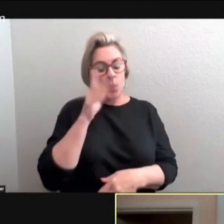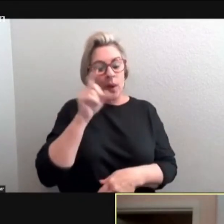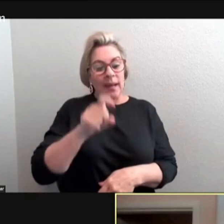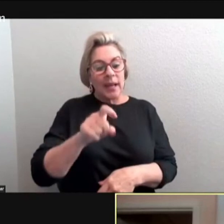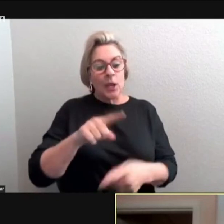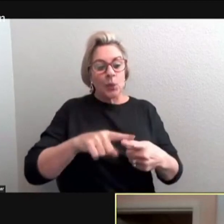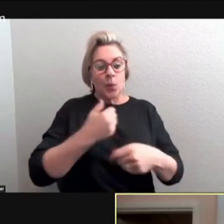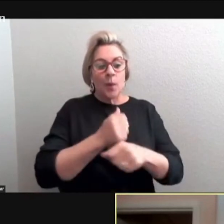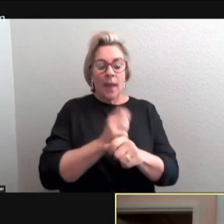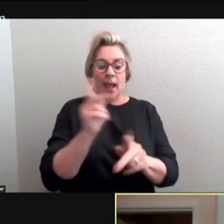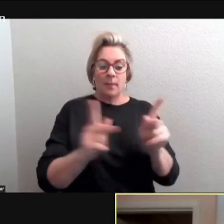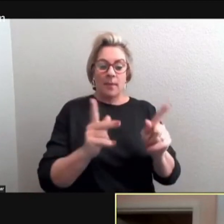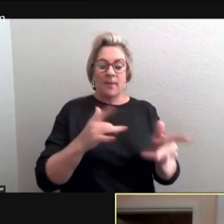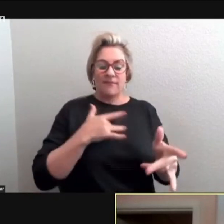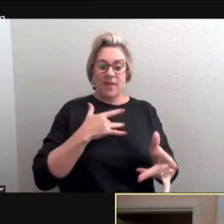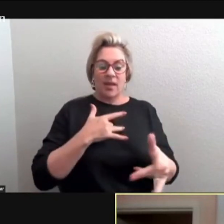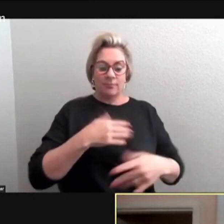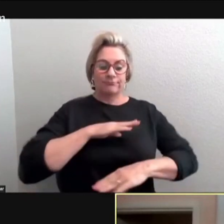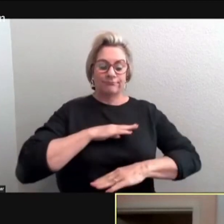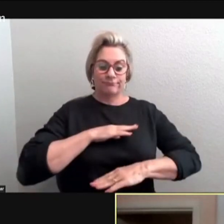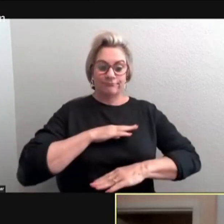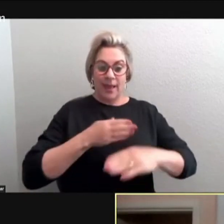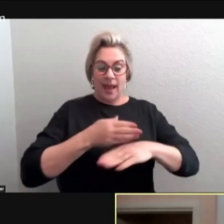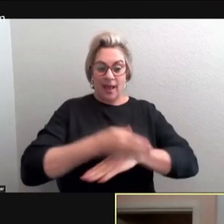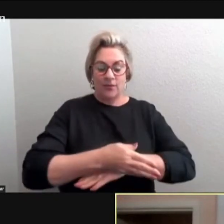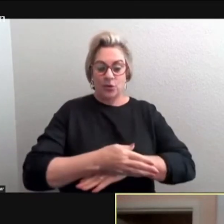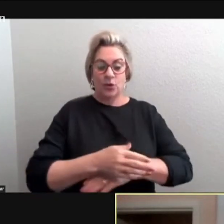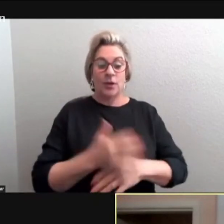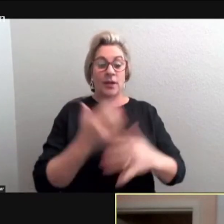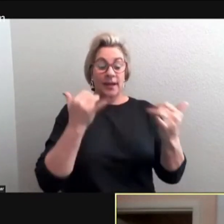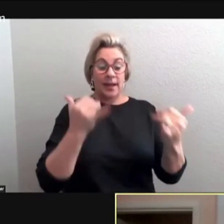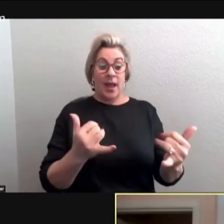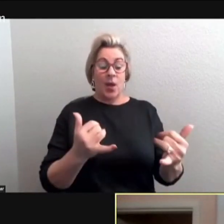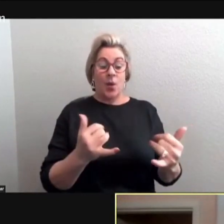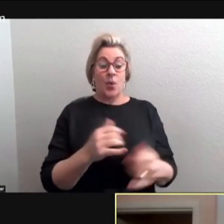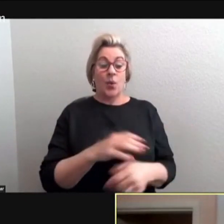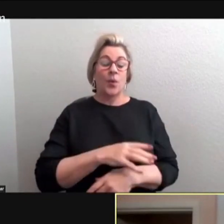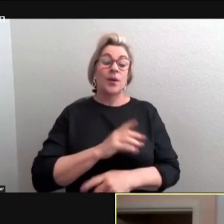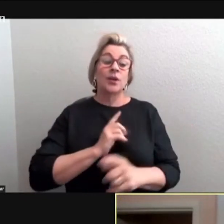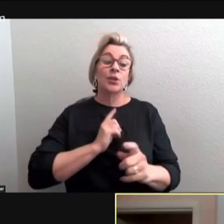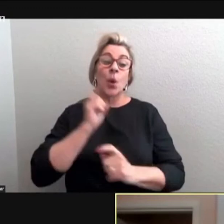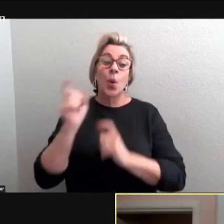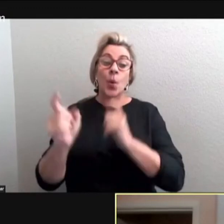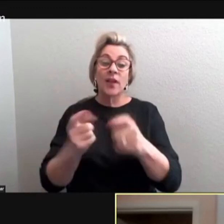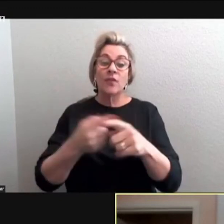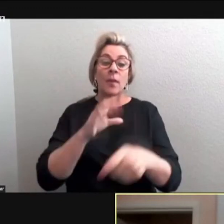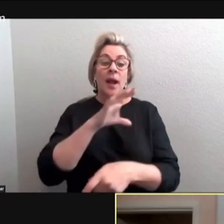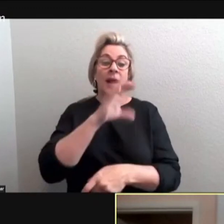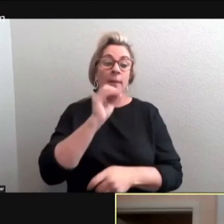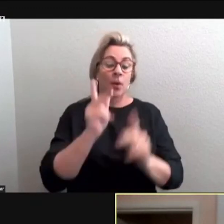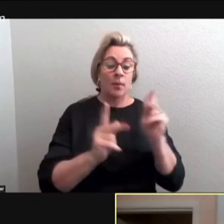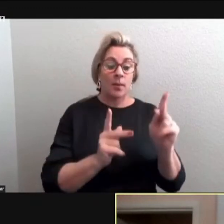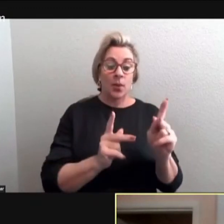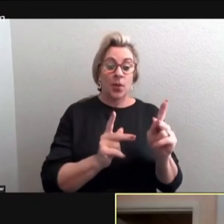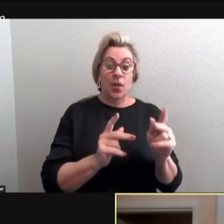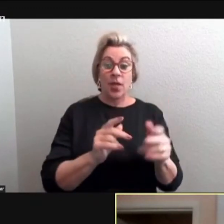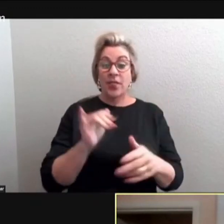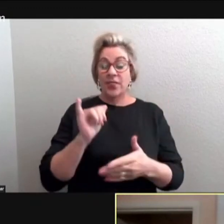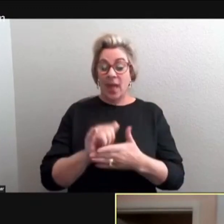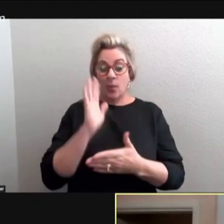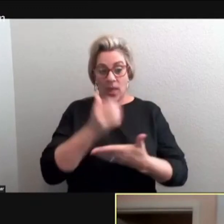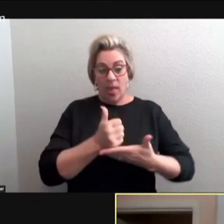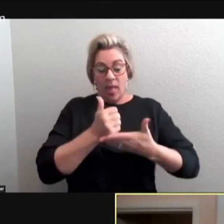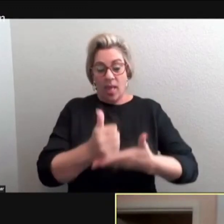make people whole. To the governor's point, philanthropic support will fill gaps where insurance will fall